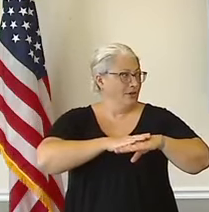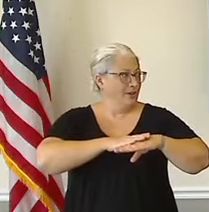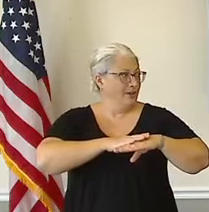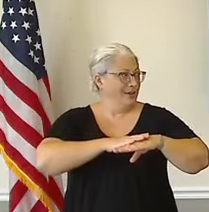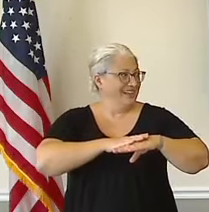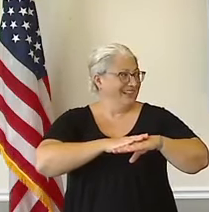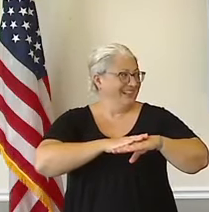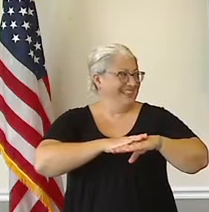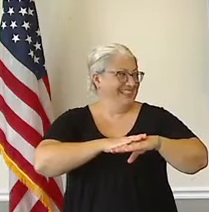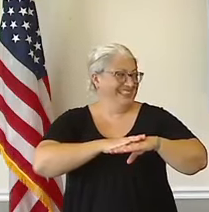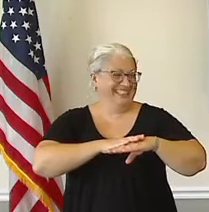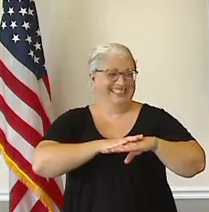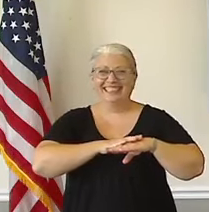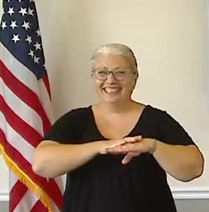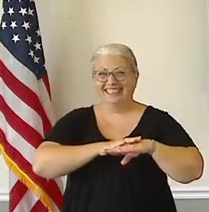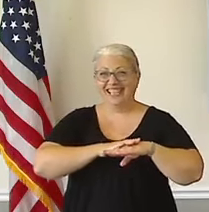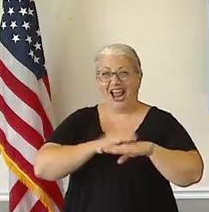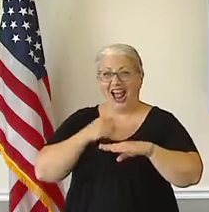trip.